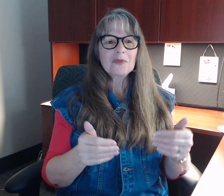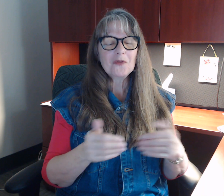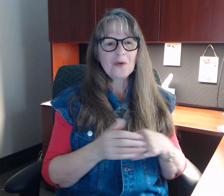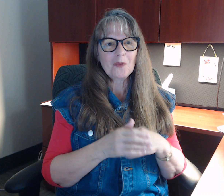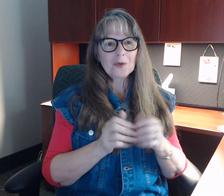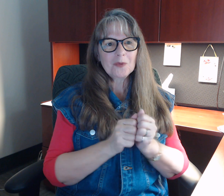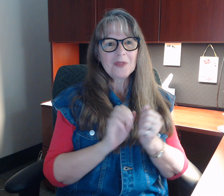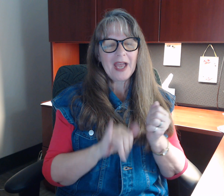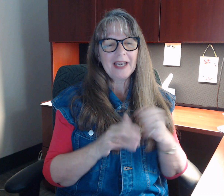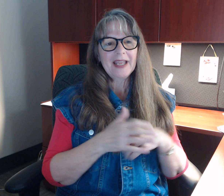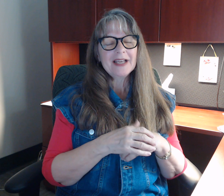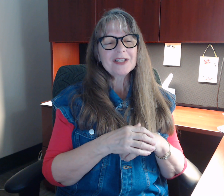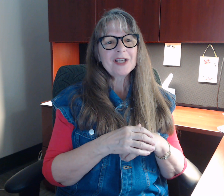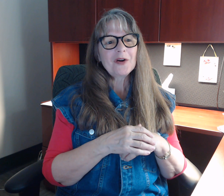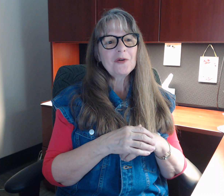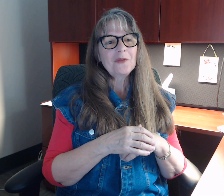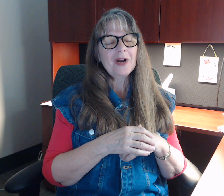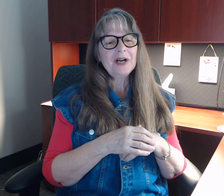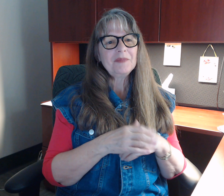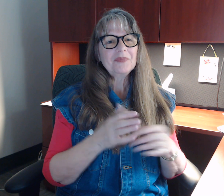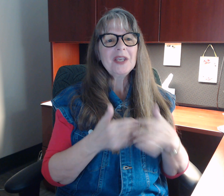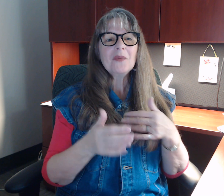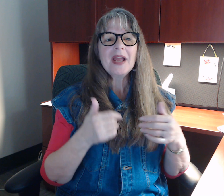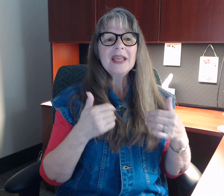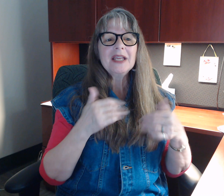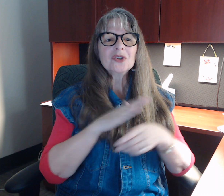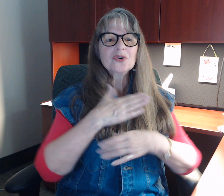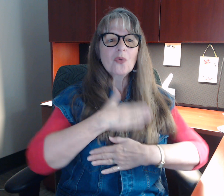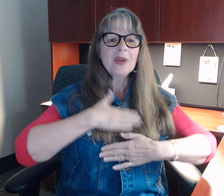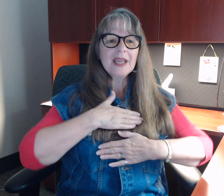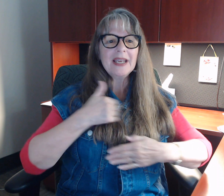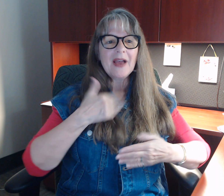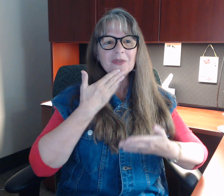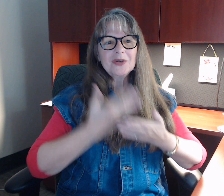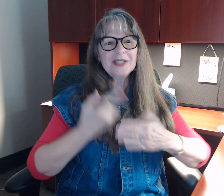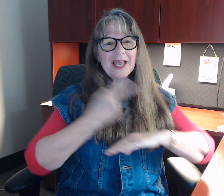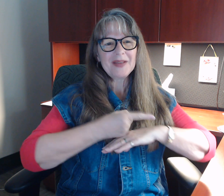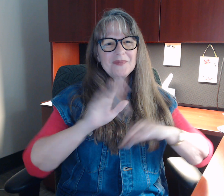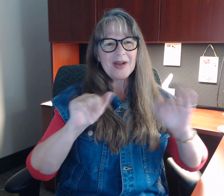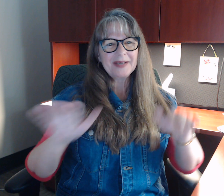forward with that. So anyway, enjoy and have a good day. Bye.